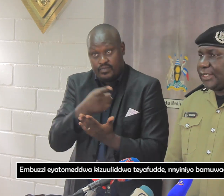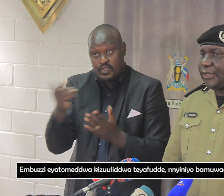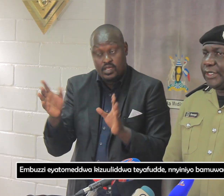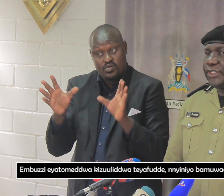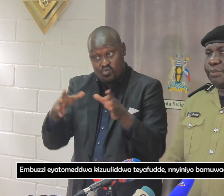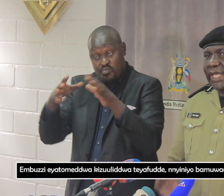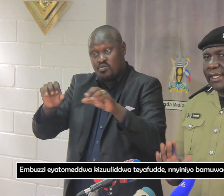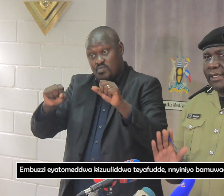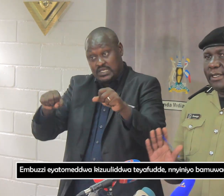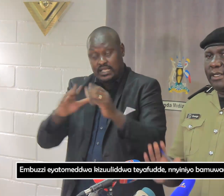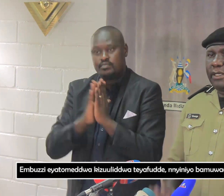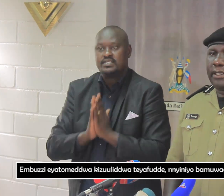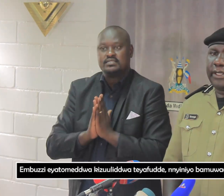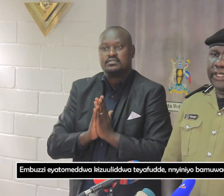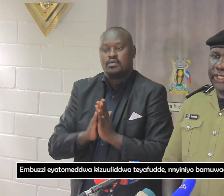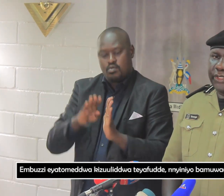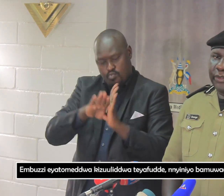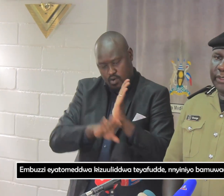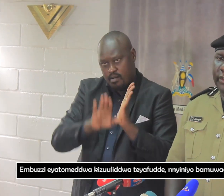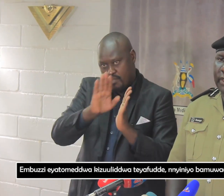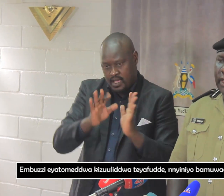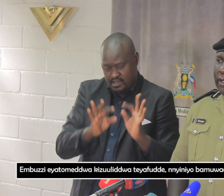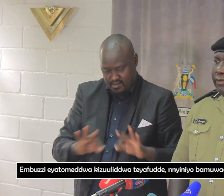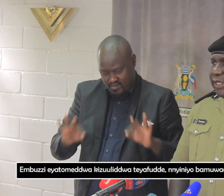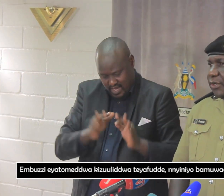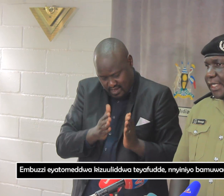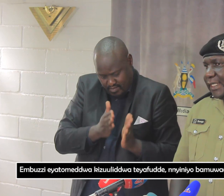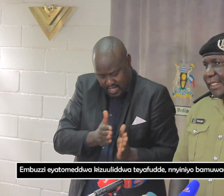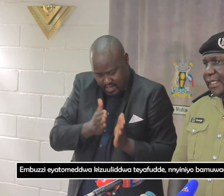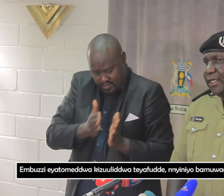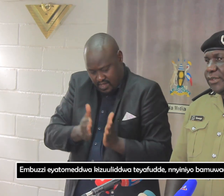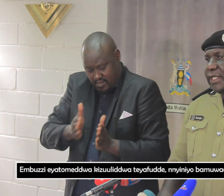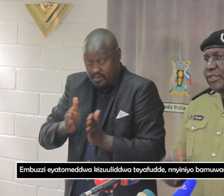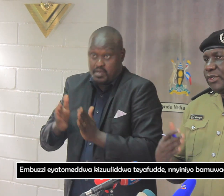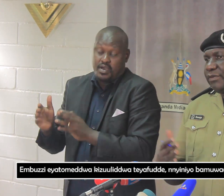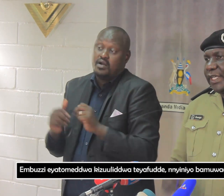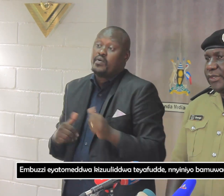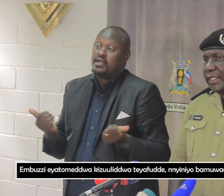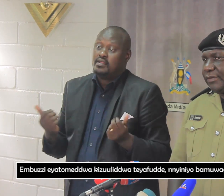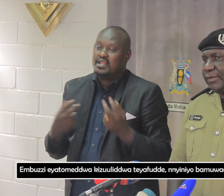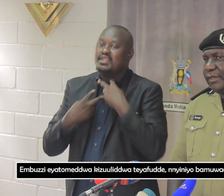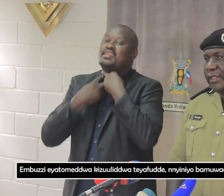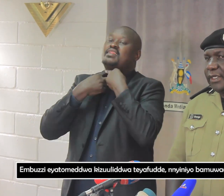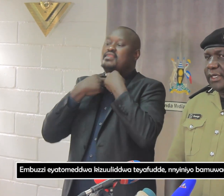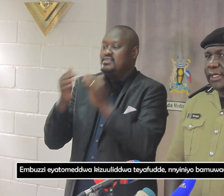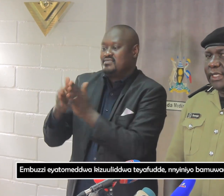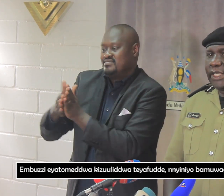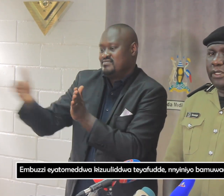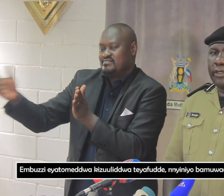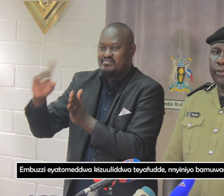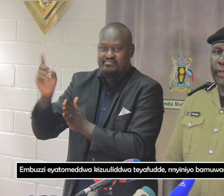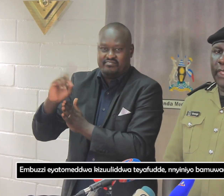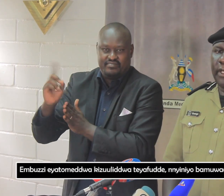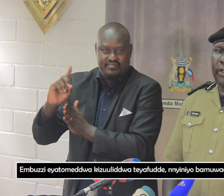this category to plan their schedules very correctly, so that you don't find yourself